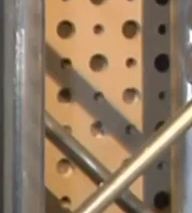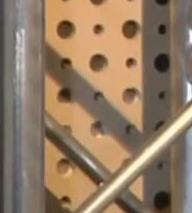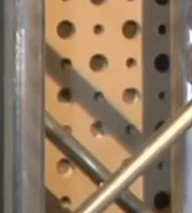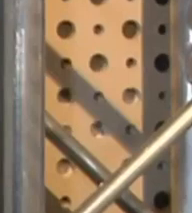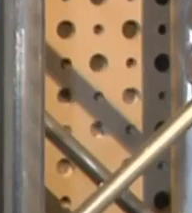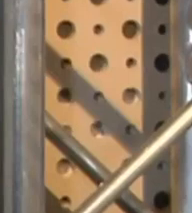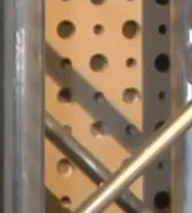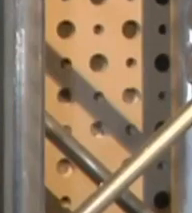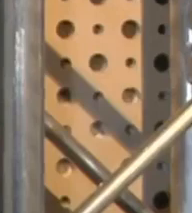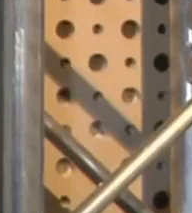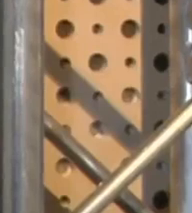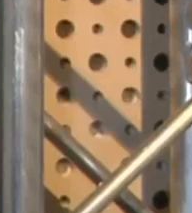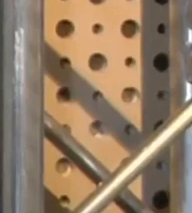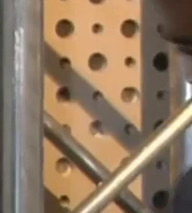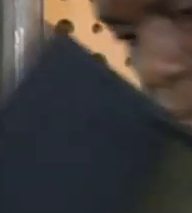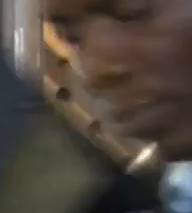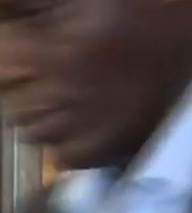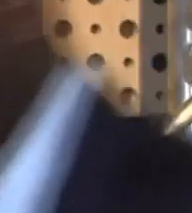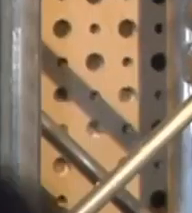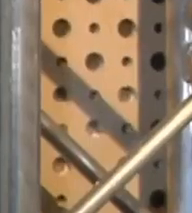kuleli viki lendlulile. Ngiyabonga.